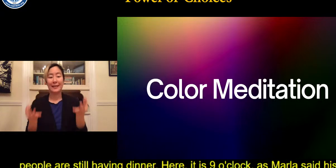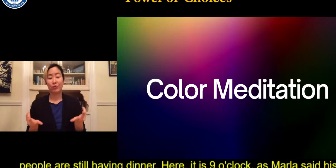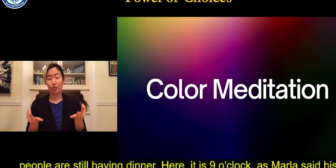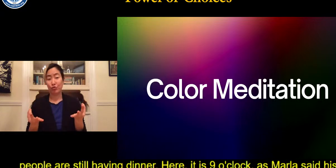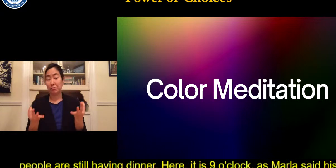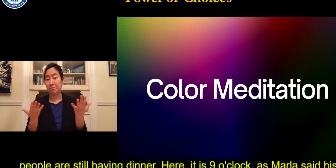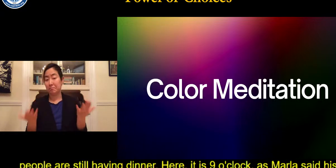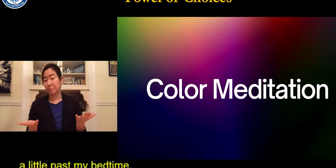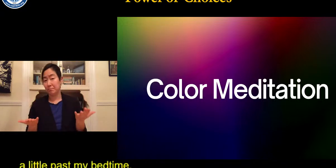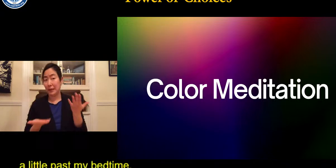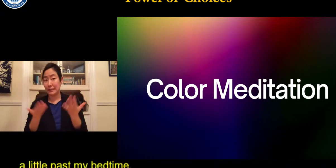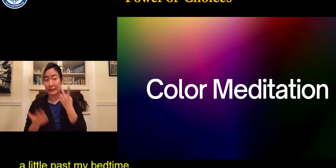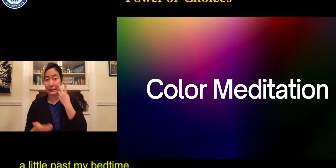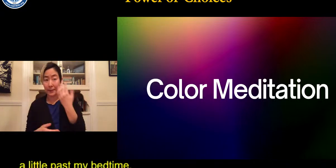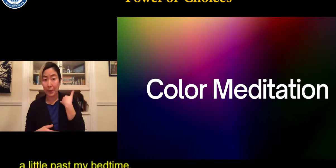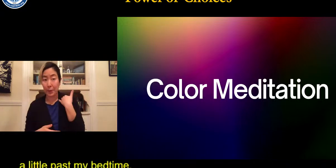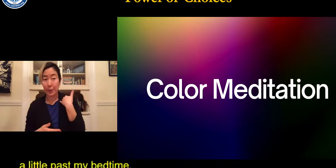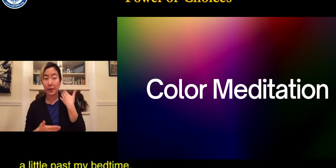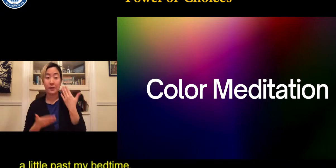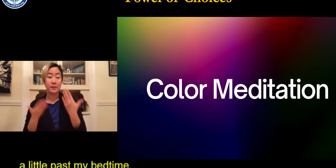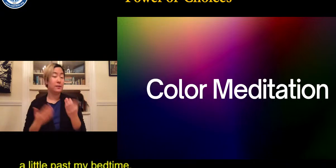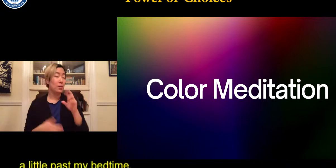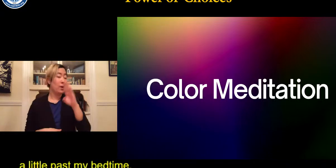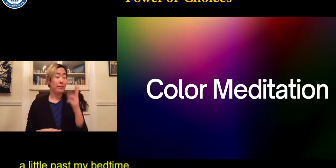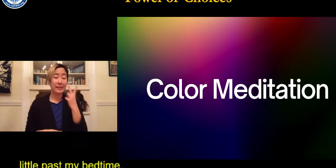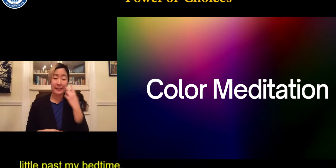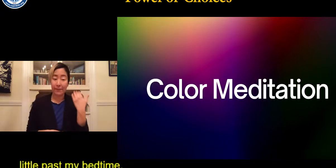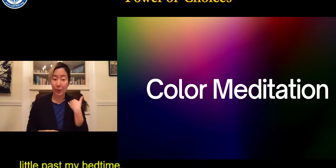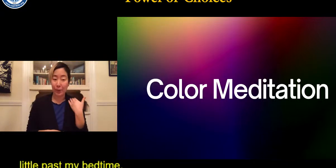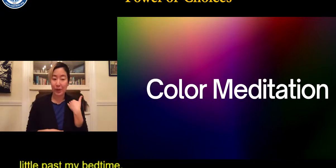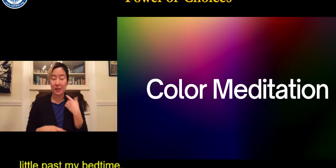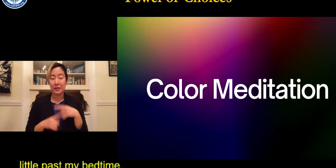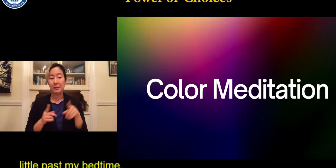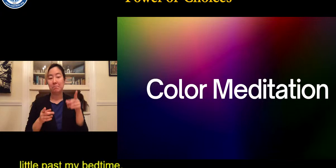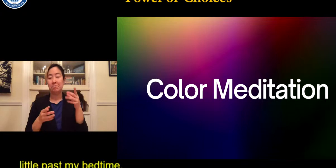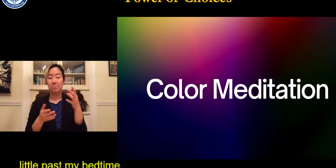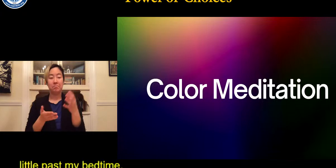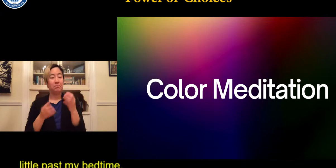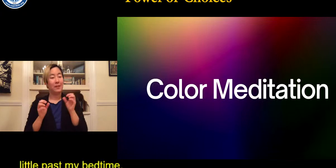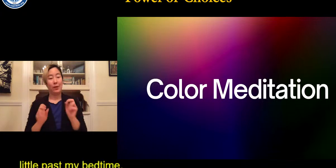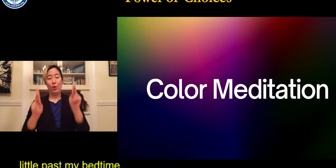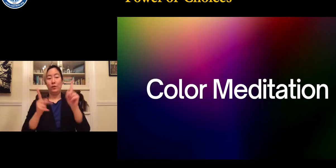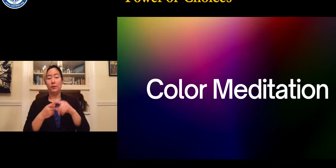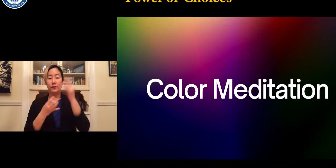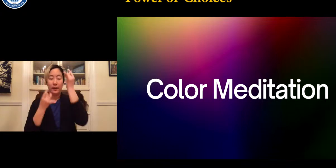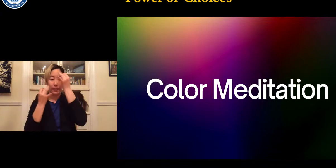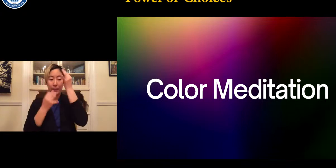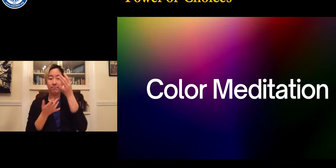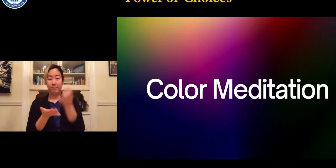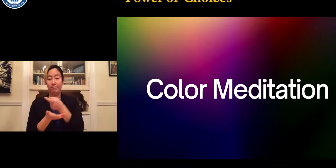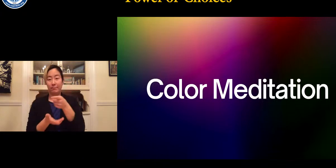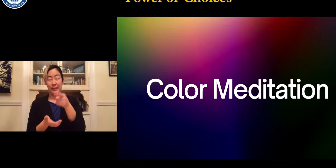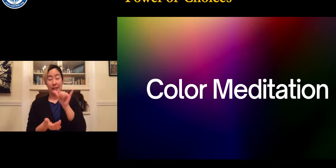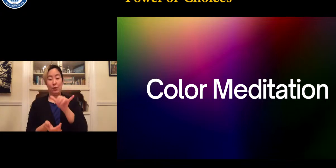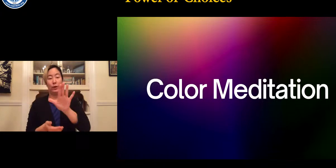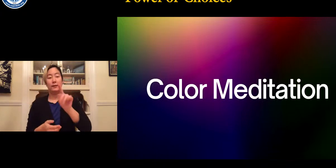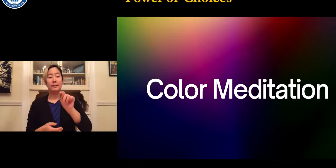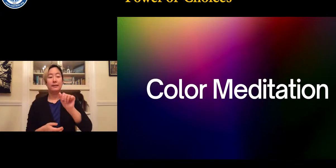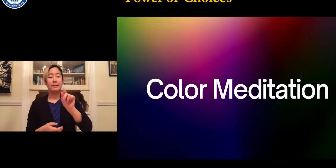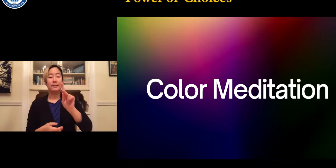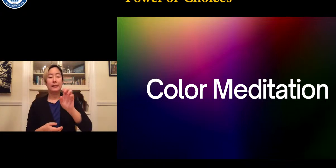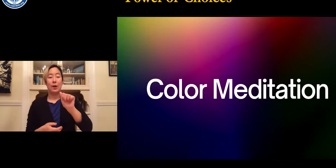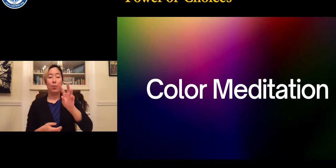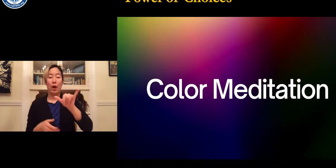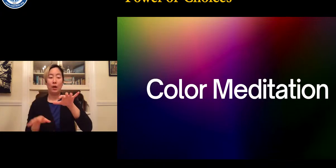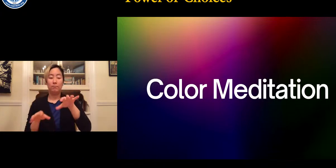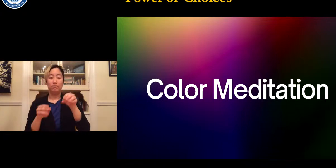evening to settle down. You might have seen something called color meditation. Maybe you've seen it in the past, maybe you